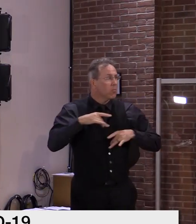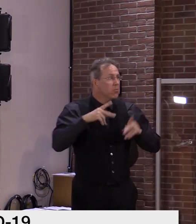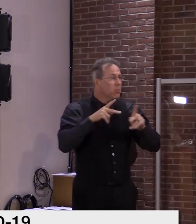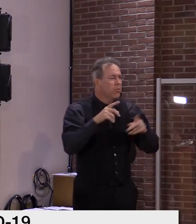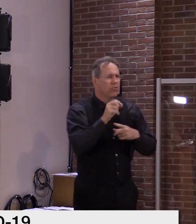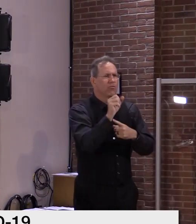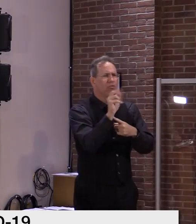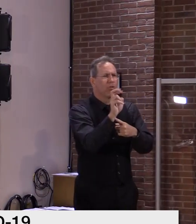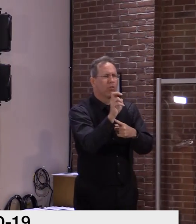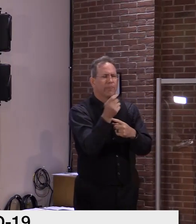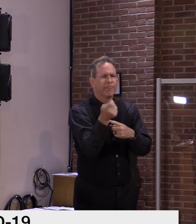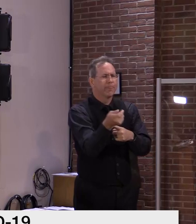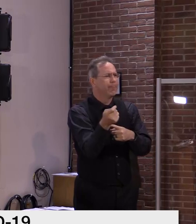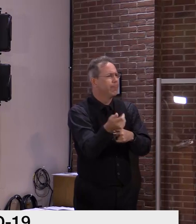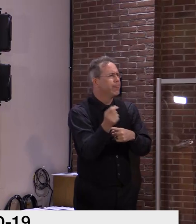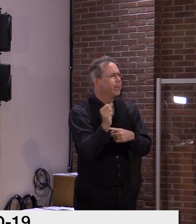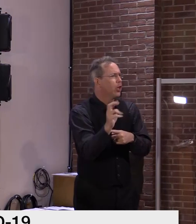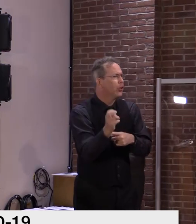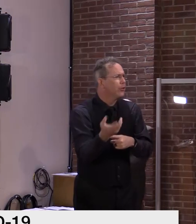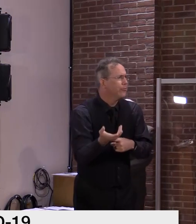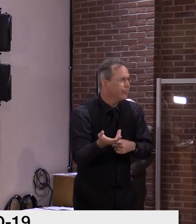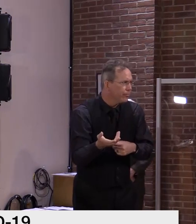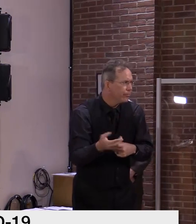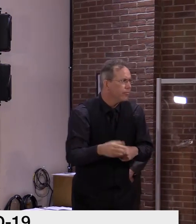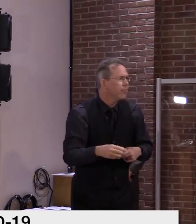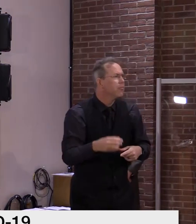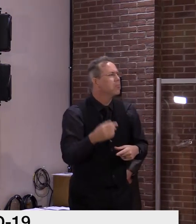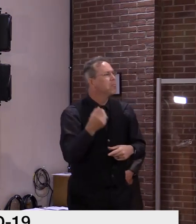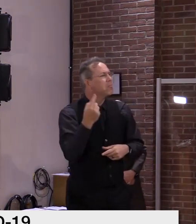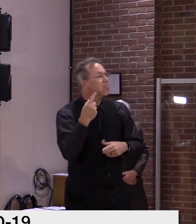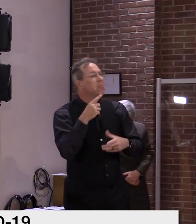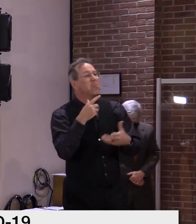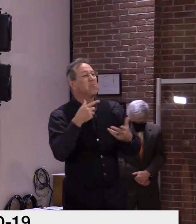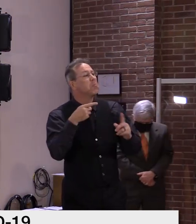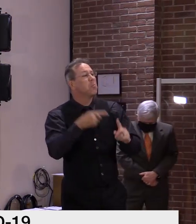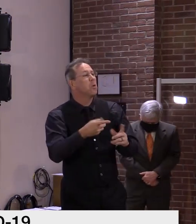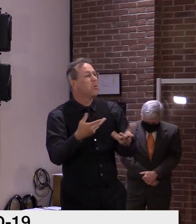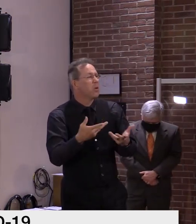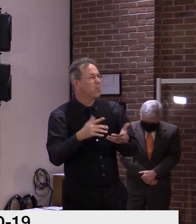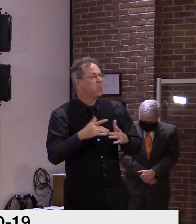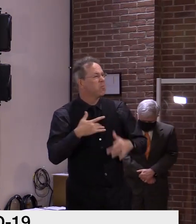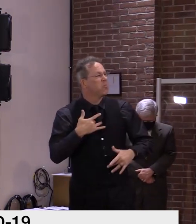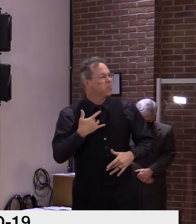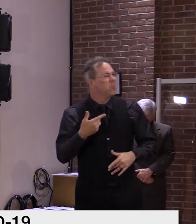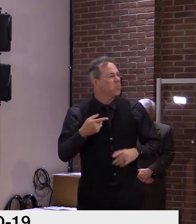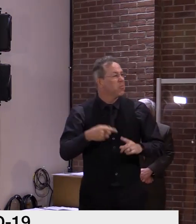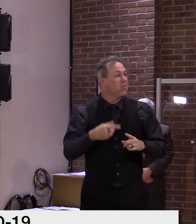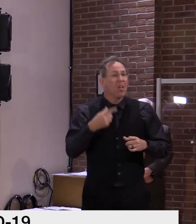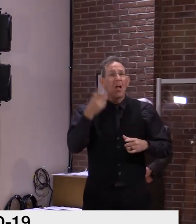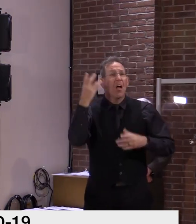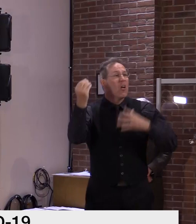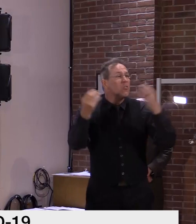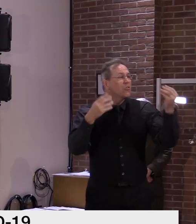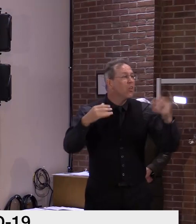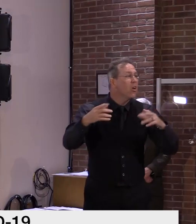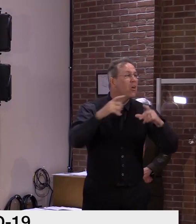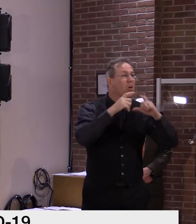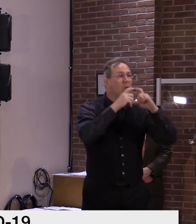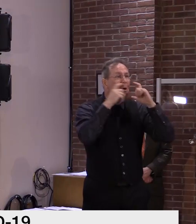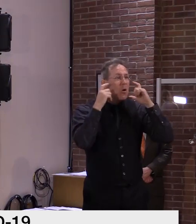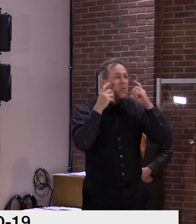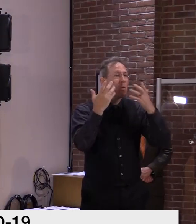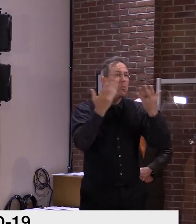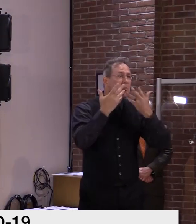really do feel that our current posture is keeping people quite safe. We, you know, you ask